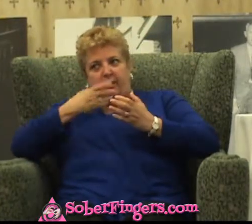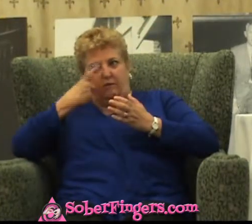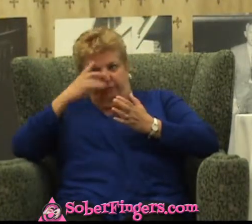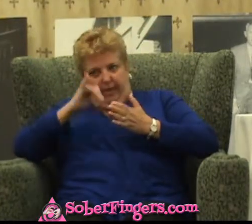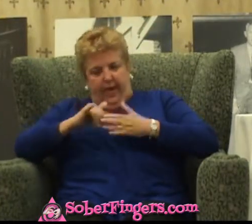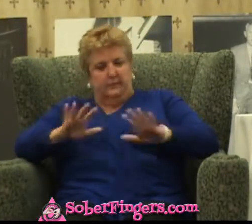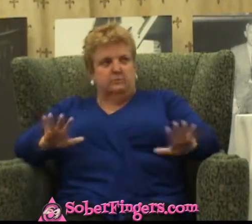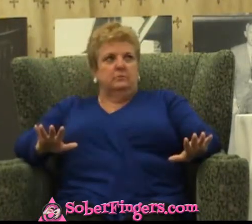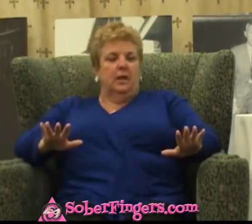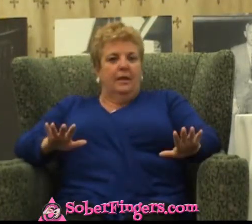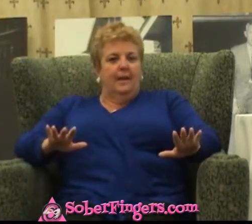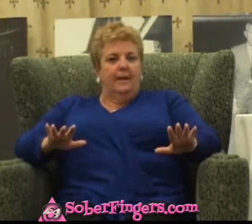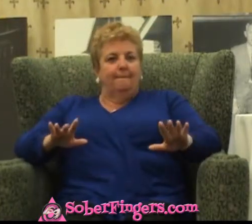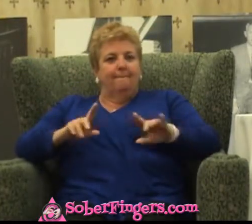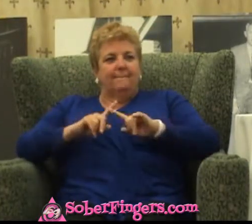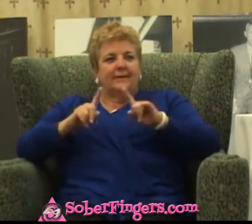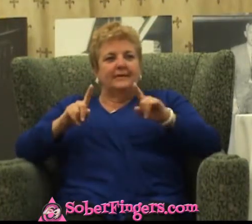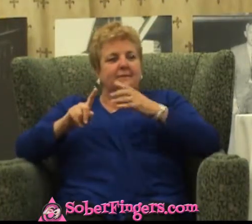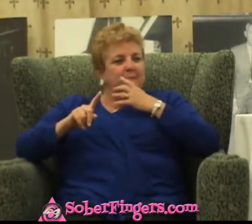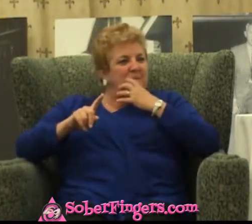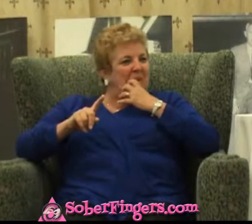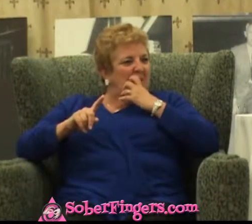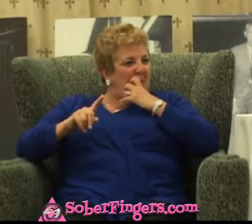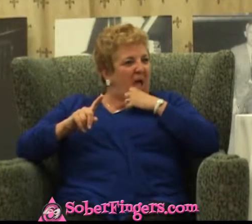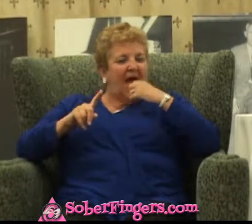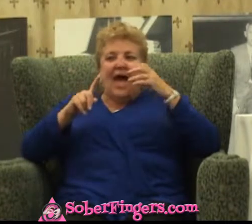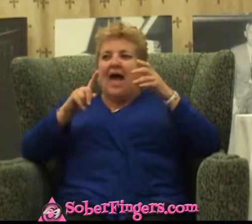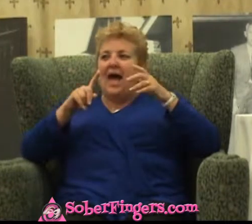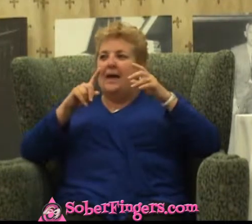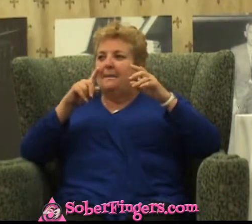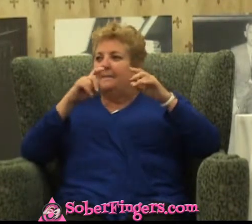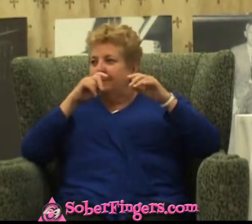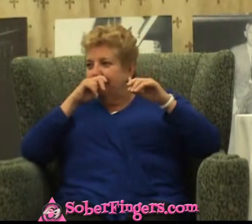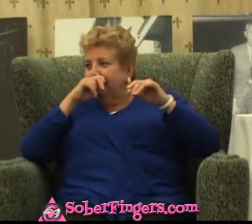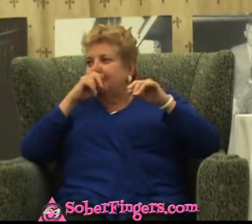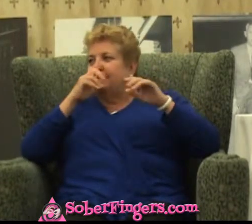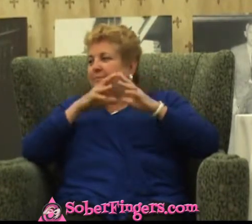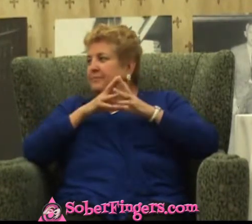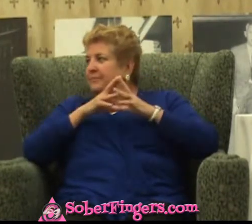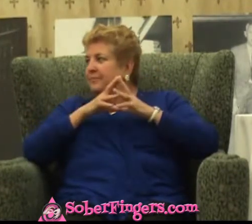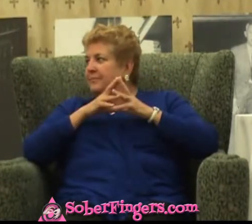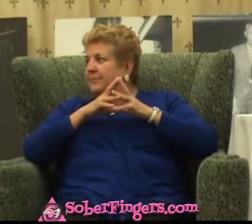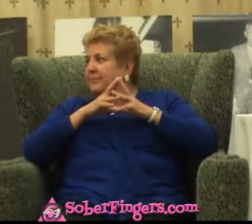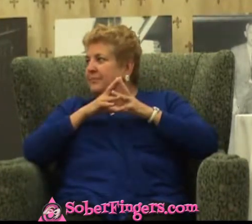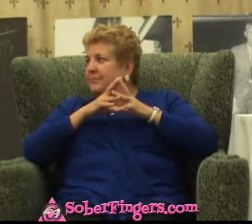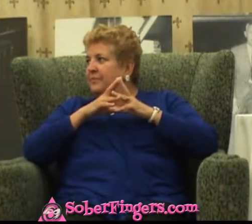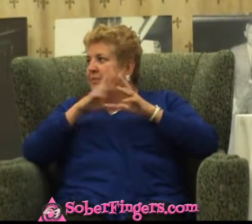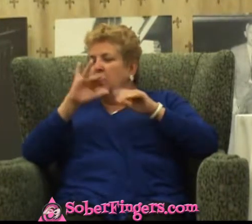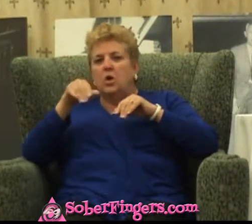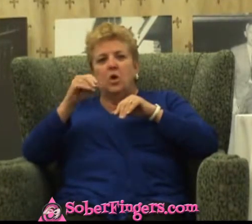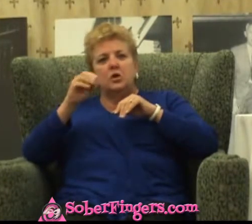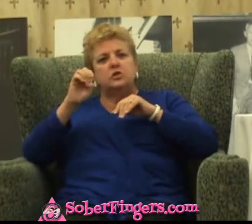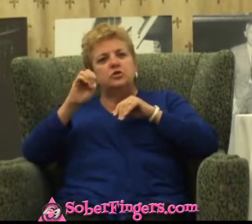But I get drinking dreams. And Joan Larkin, in one of her poems, says, my